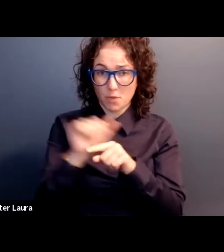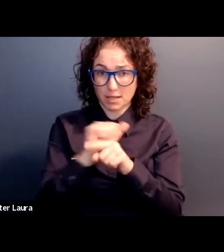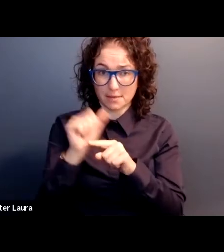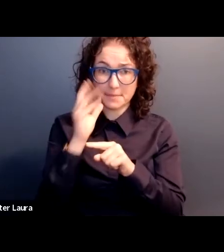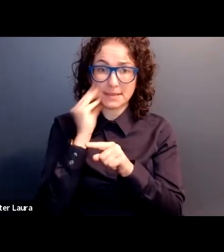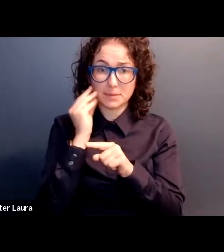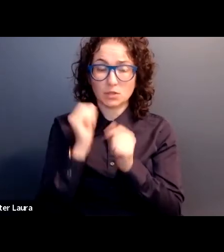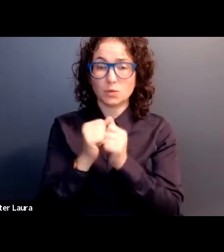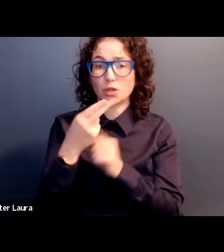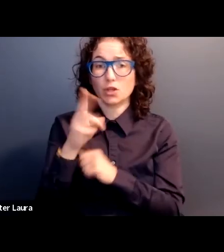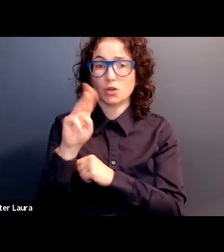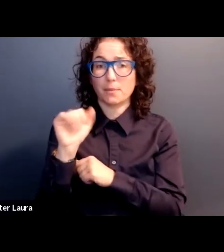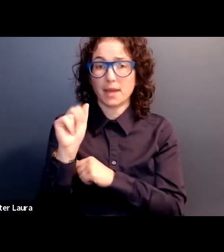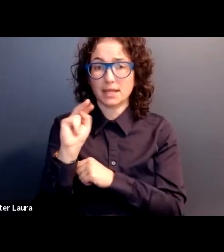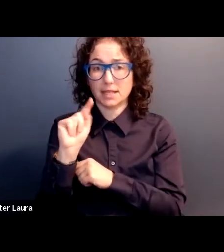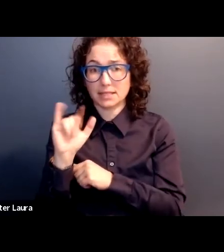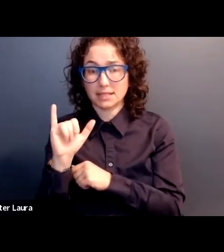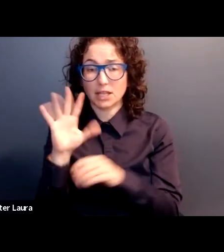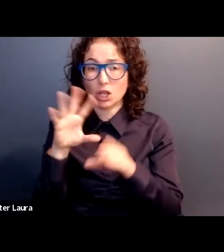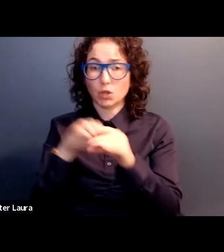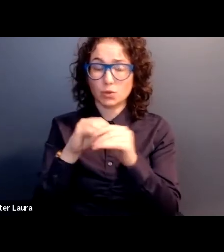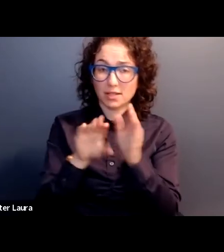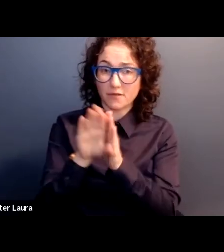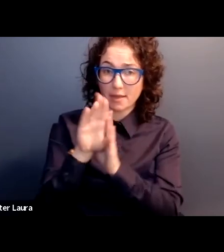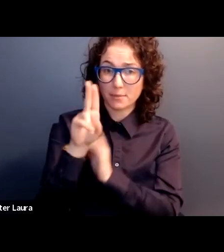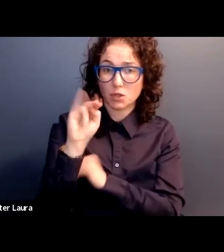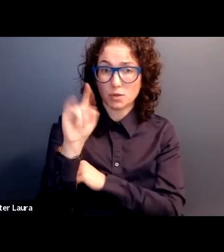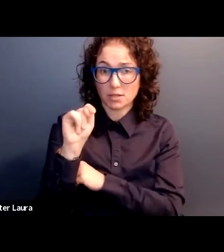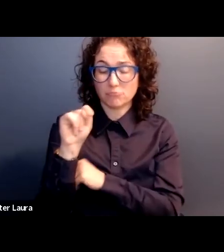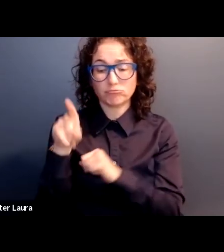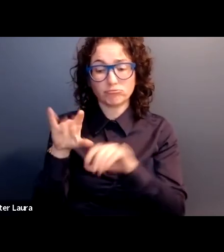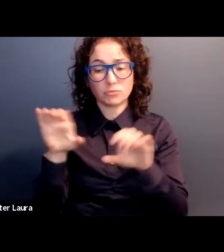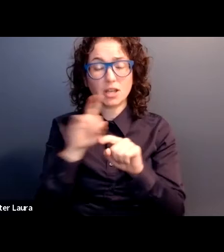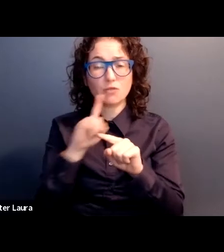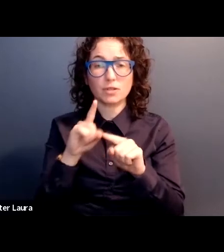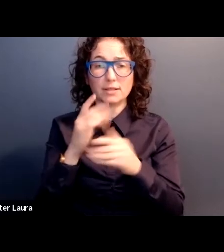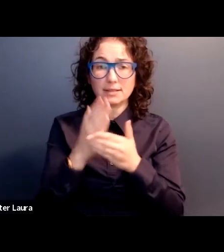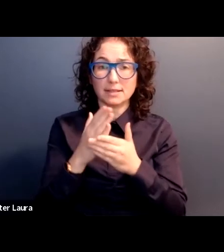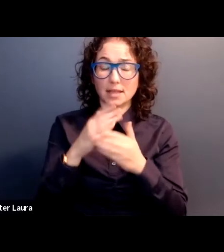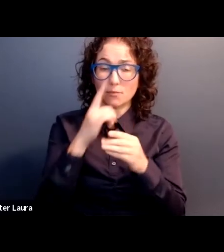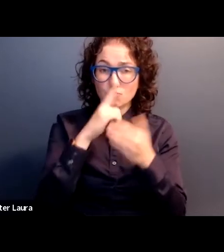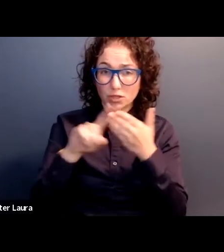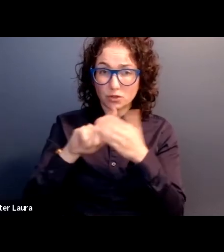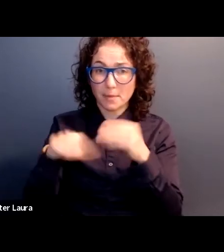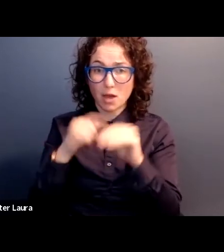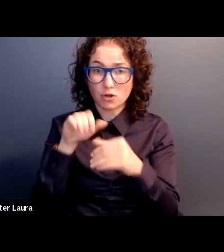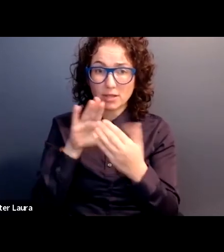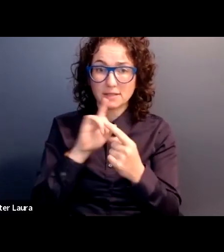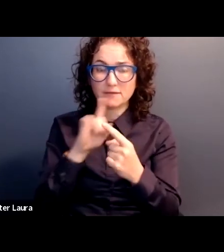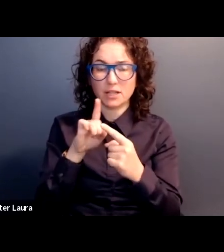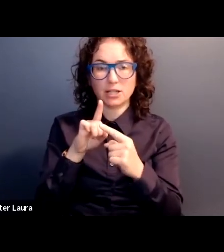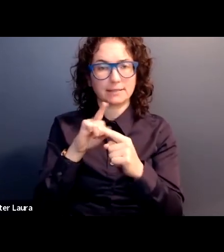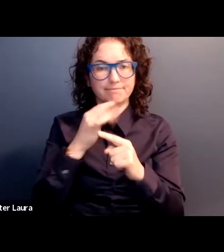experience with the Humanity and Inclusion Development Unit and has conducted preliminary research on addressing significant gaps in